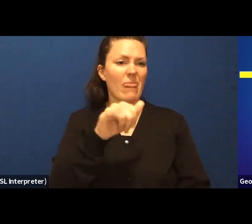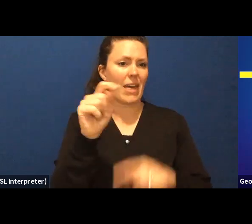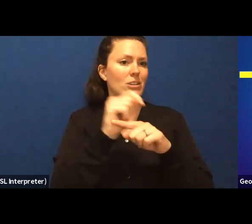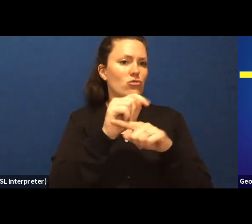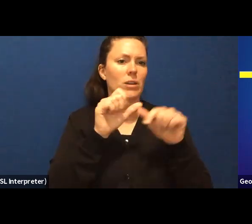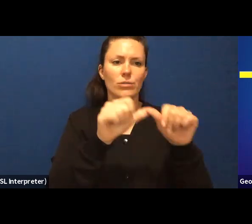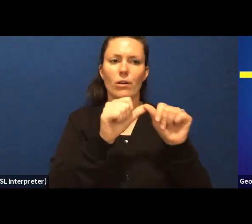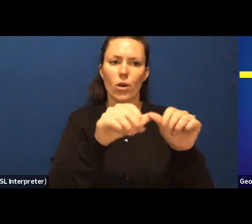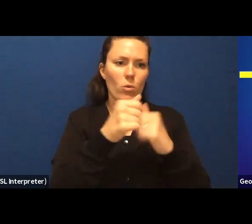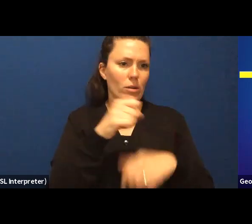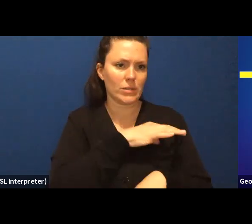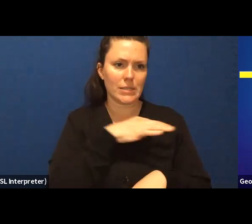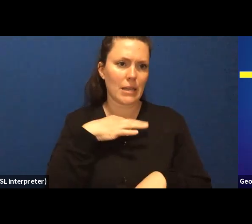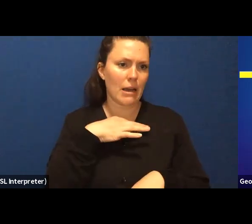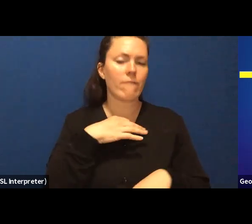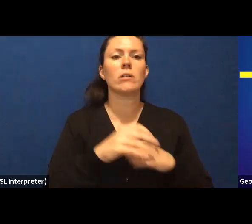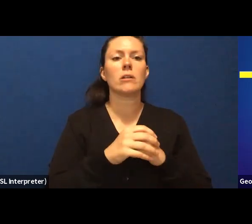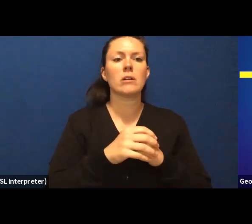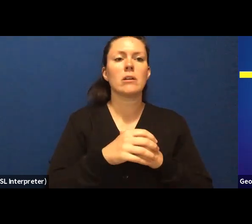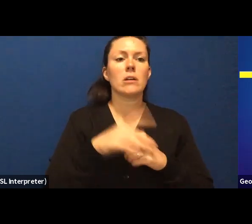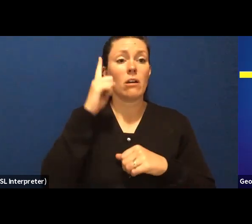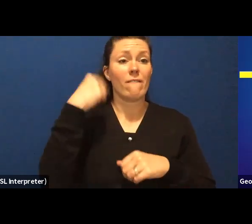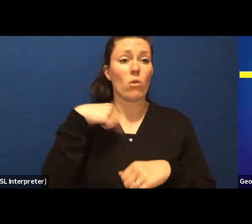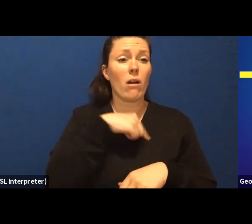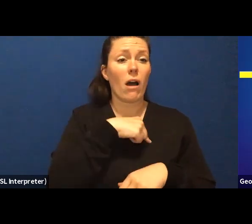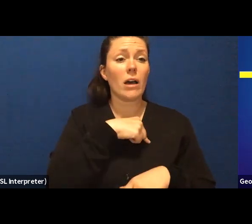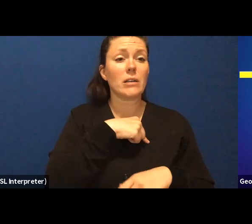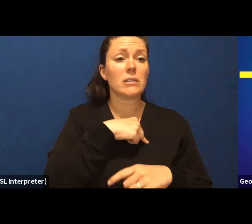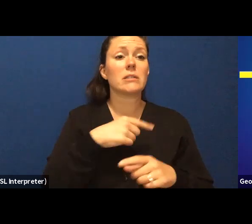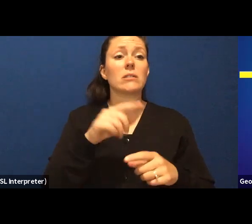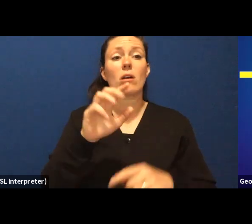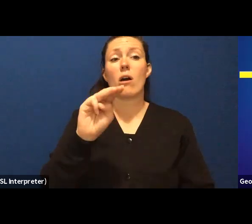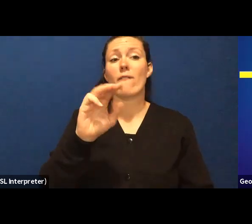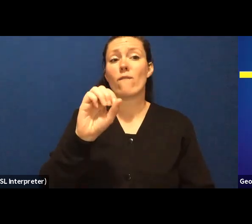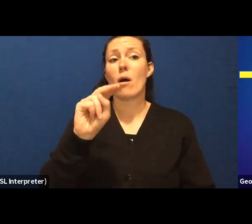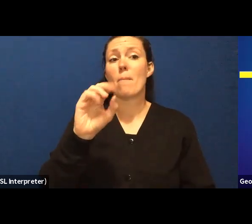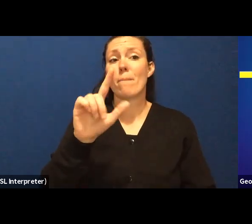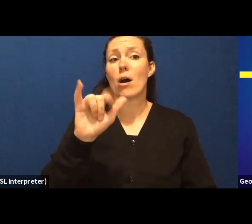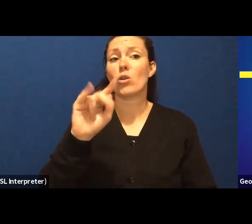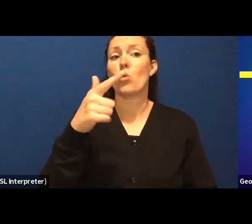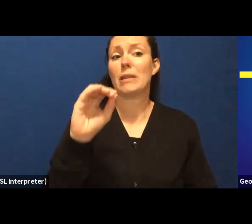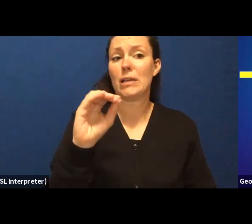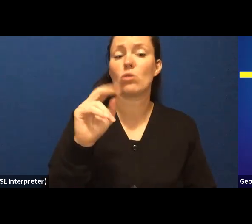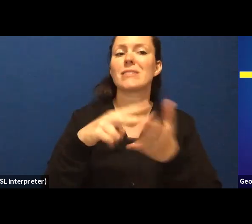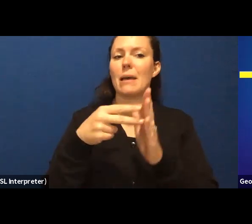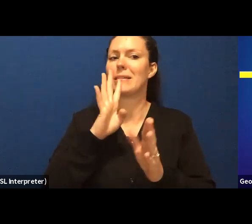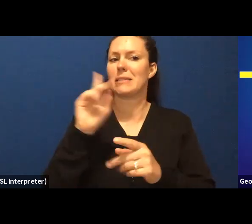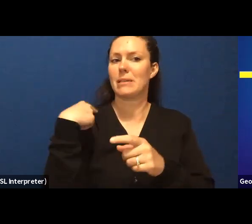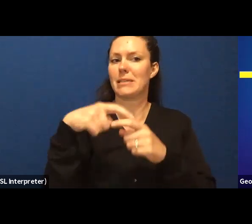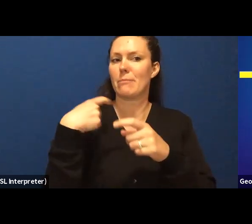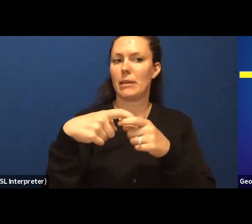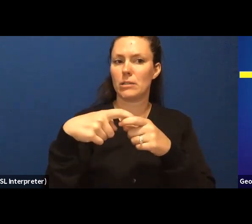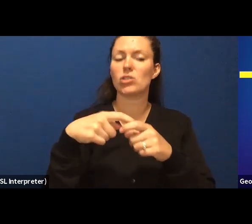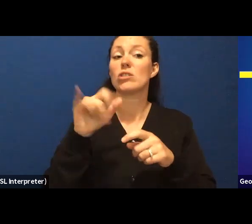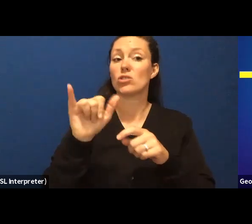them. Like I said, for us, it's mostly monolingual consumers, Spanish-speaking consumers. So the services that we provide